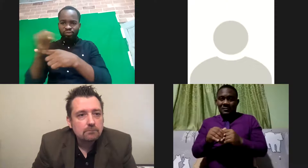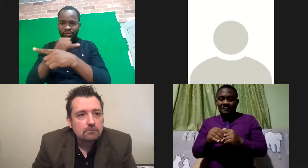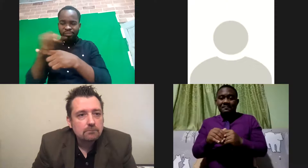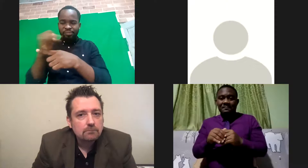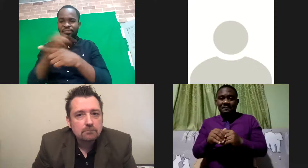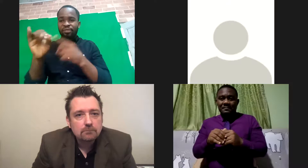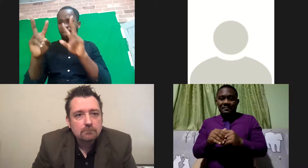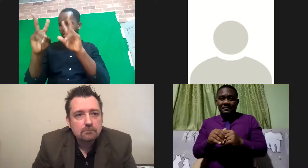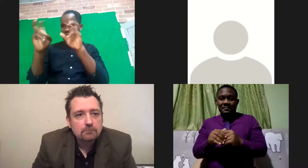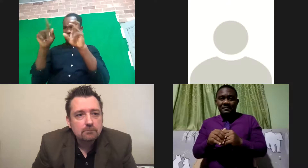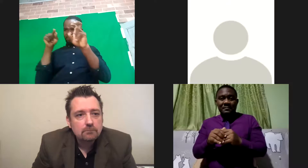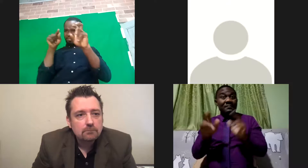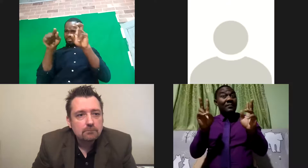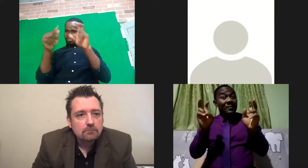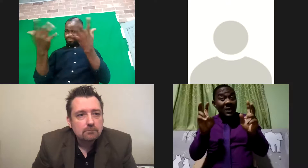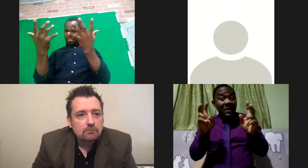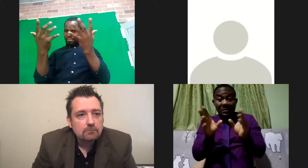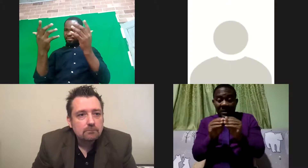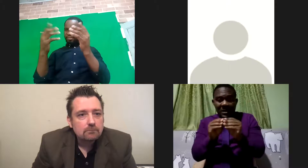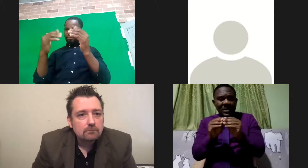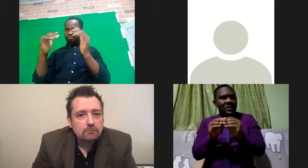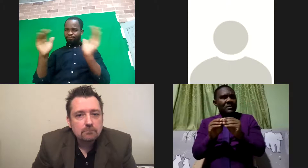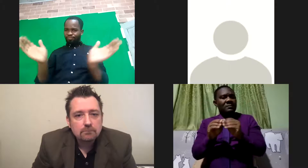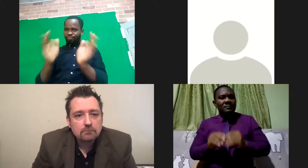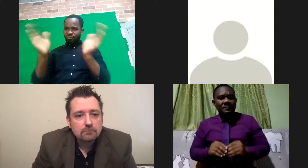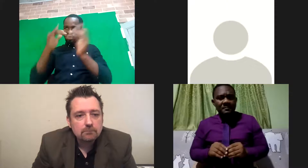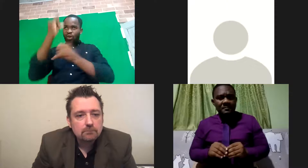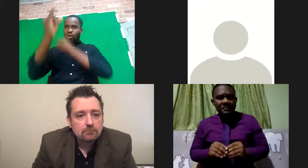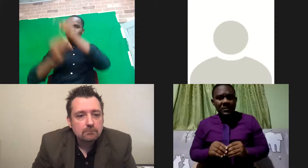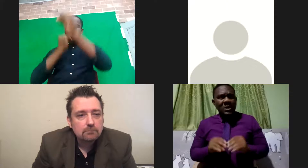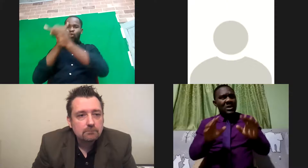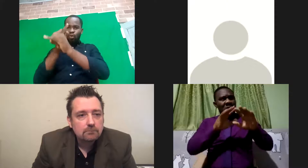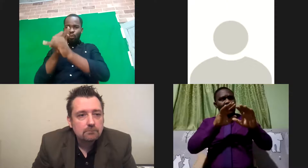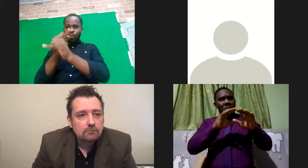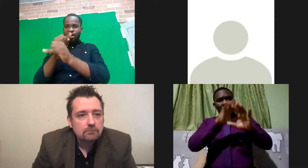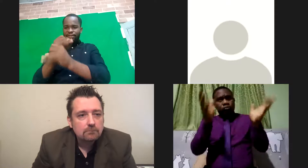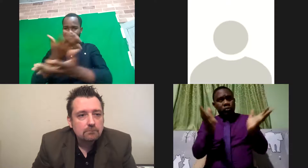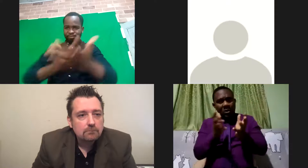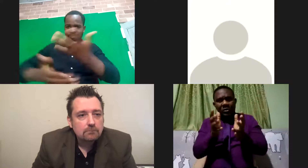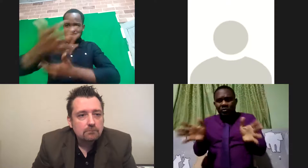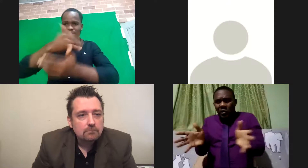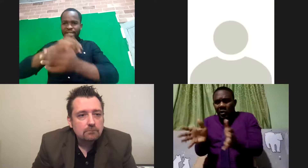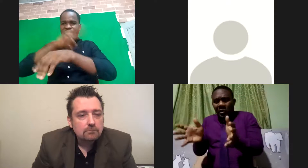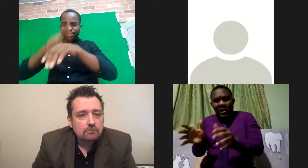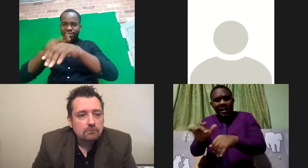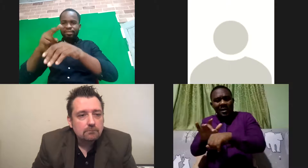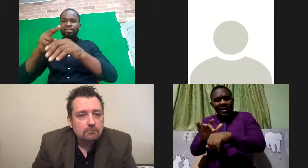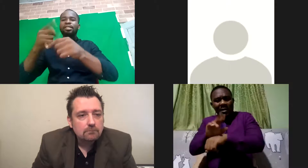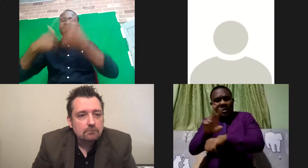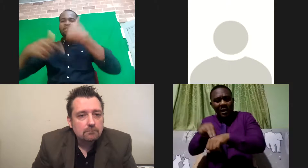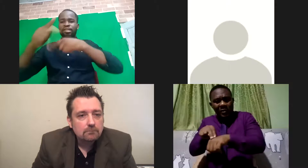for this forum is building a global movement to promote national sign languages in the early years. This